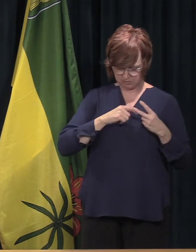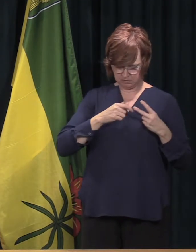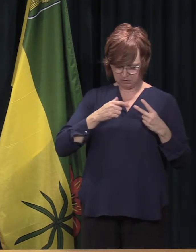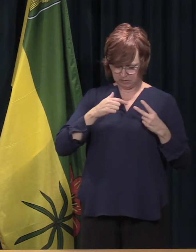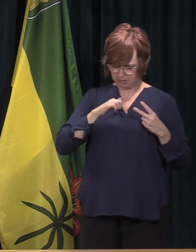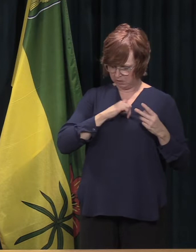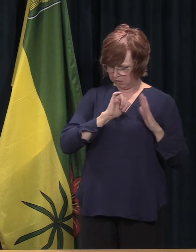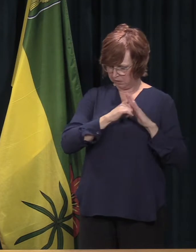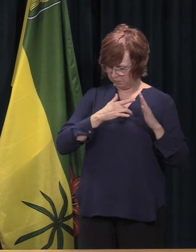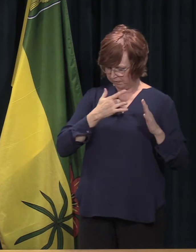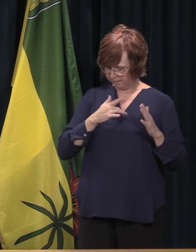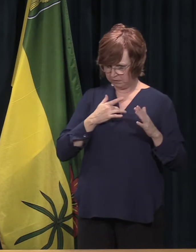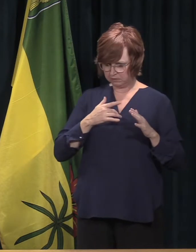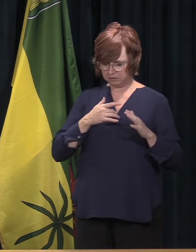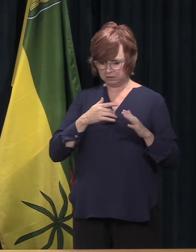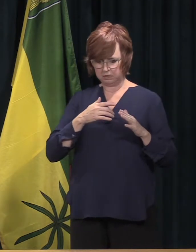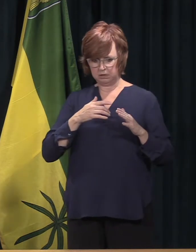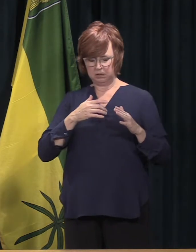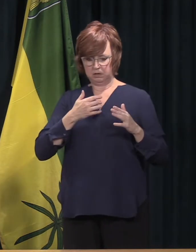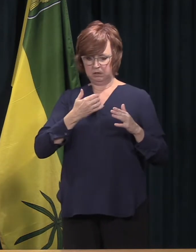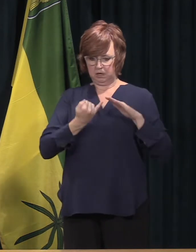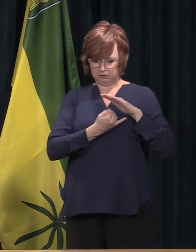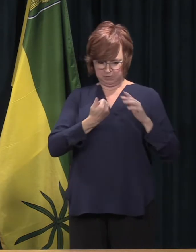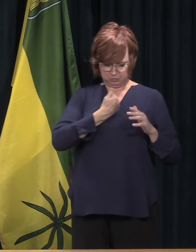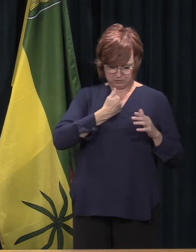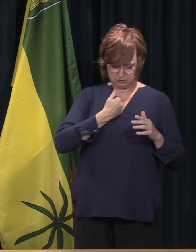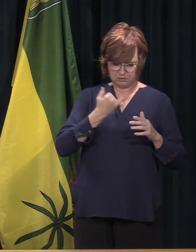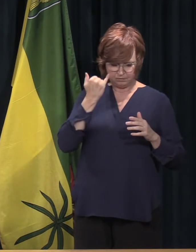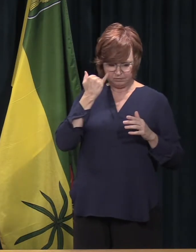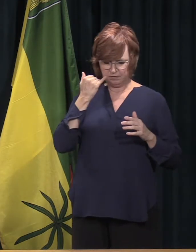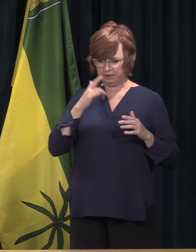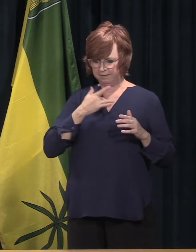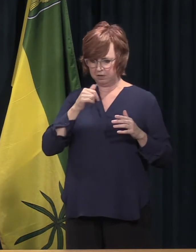children at the first sign of illness. That is actually the most important thing at this